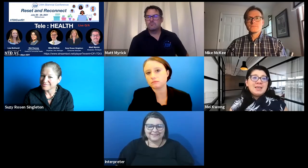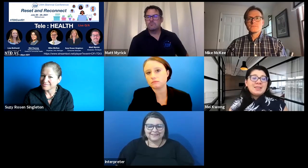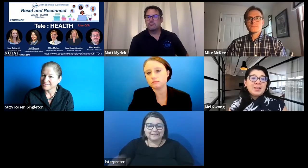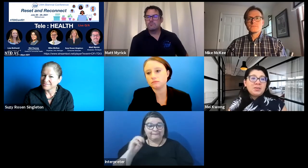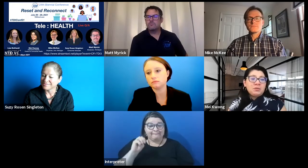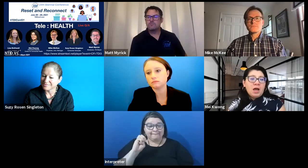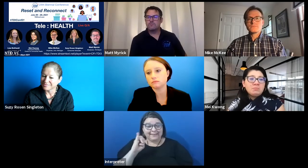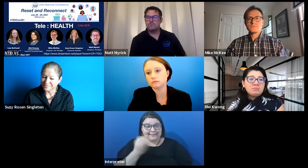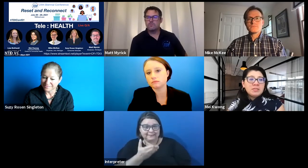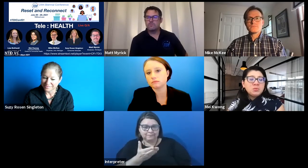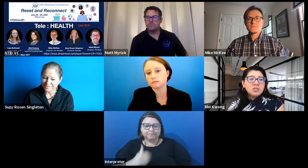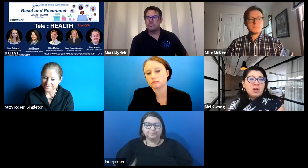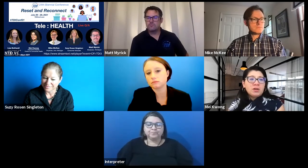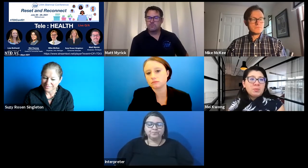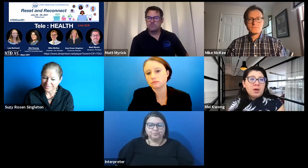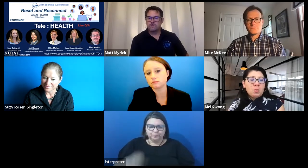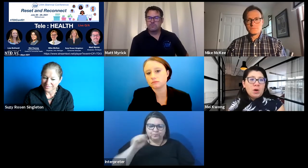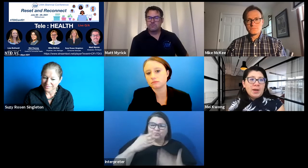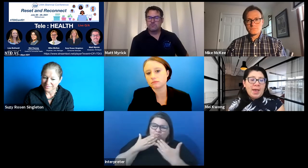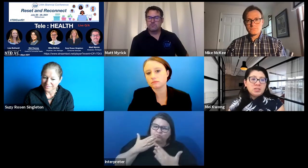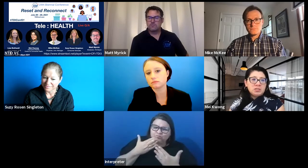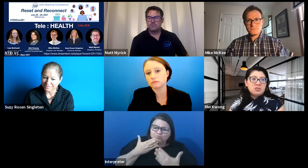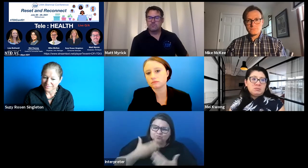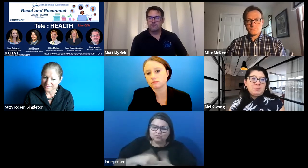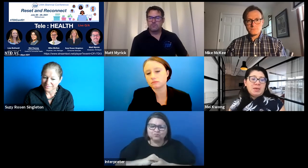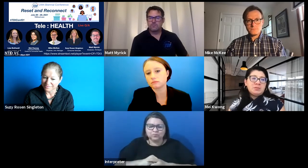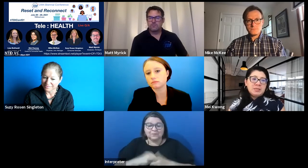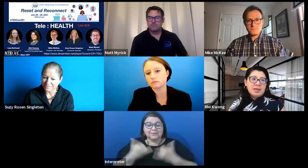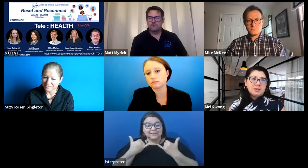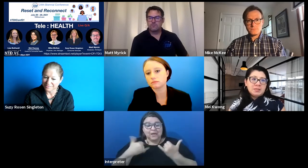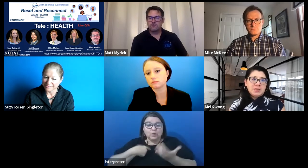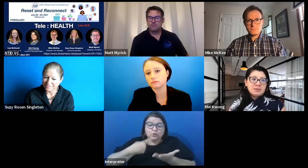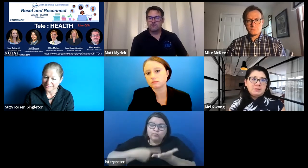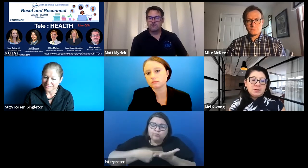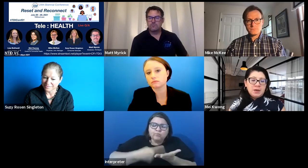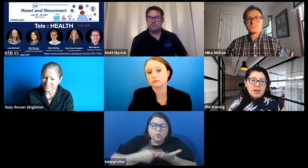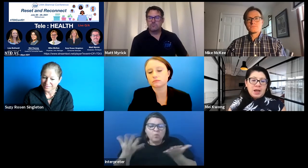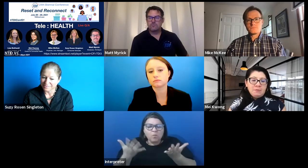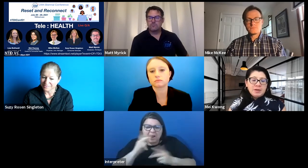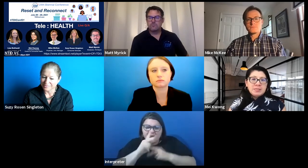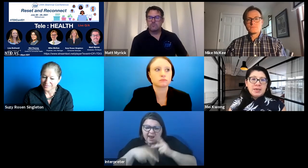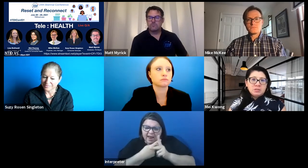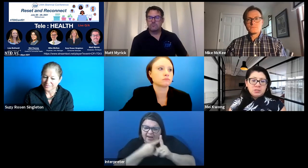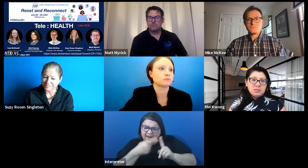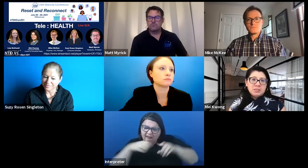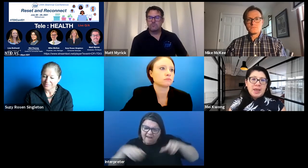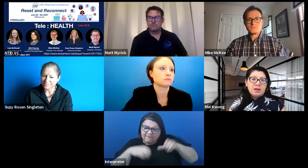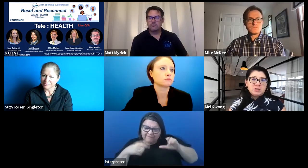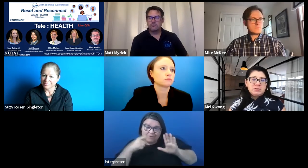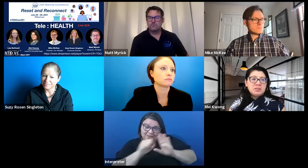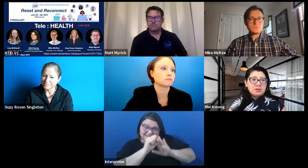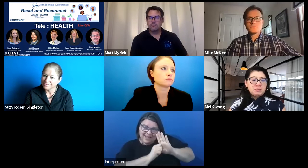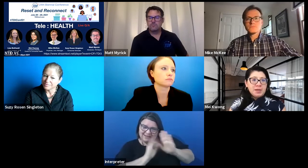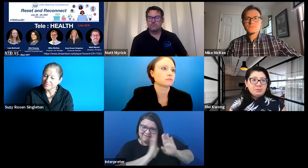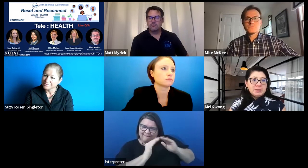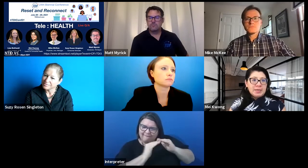Yes, thank you. Since we're talking about what actions you might be able to take on the state level, I want to say, to just tag on